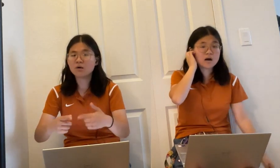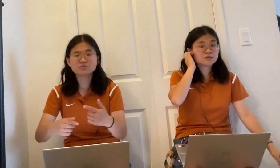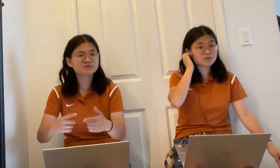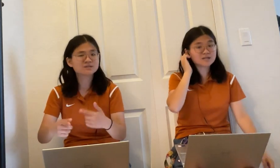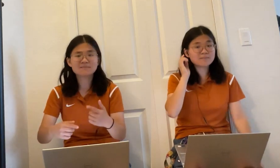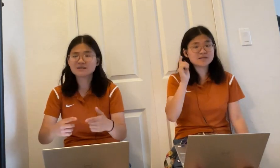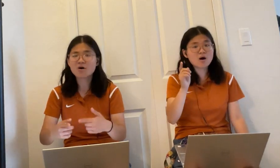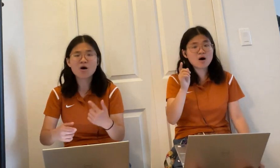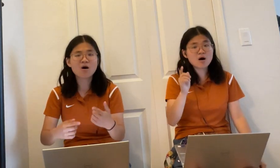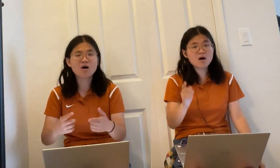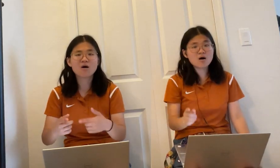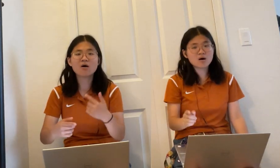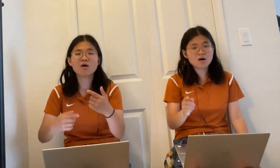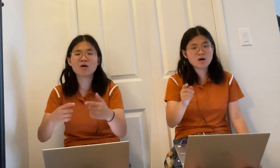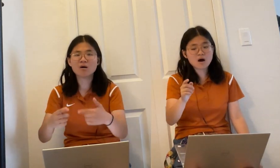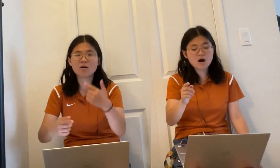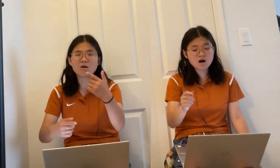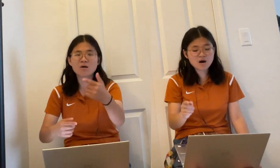don't tell me no.